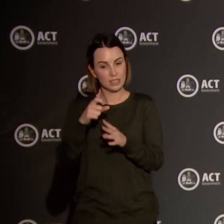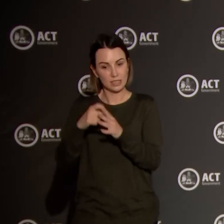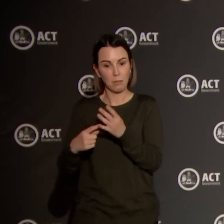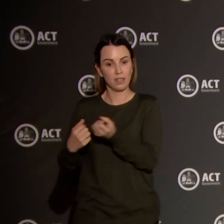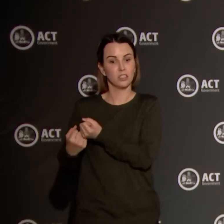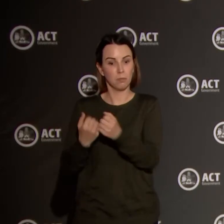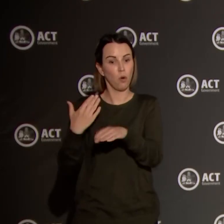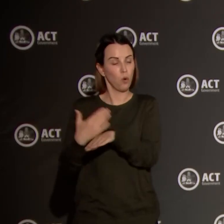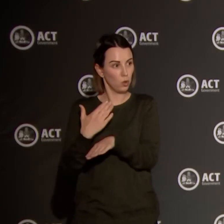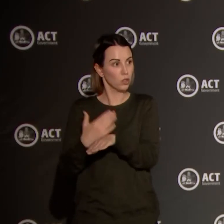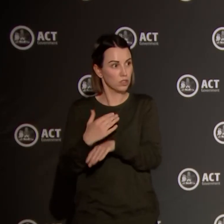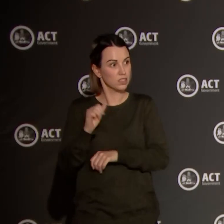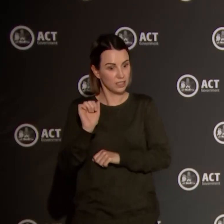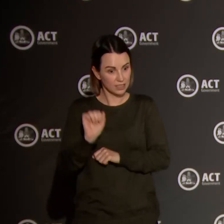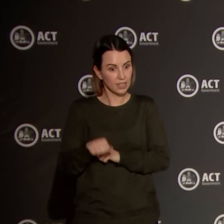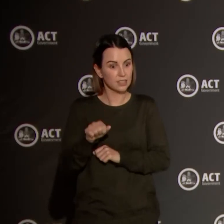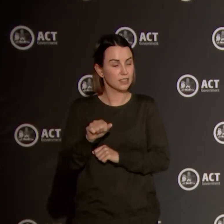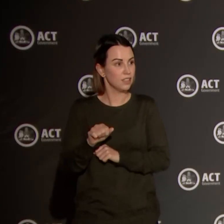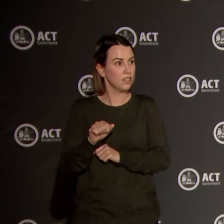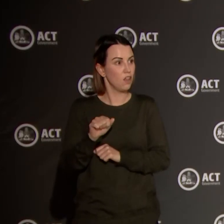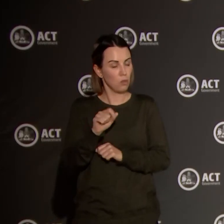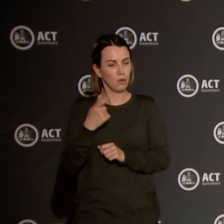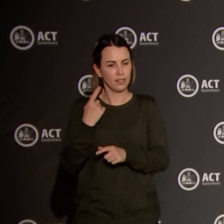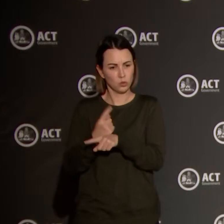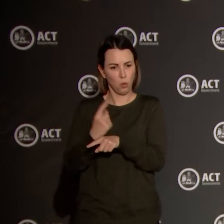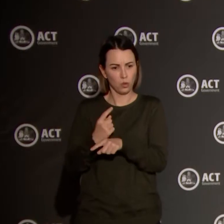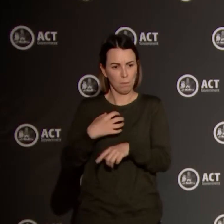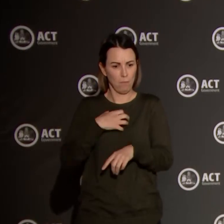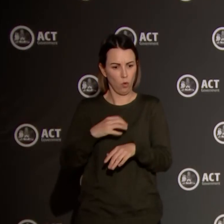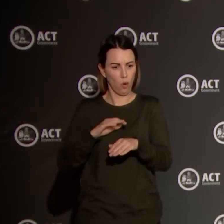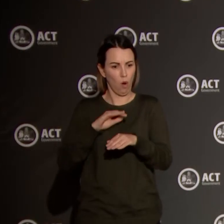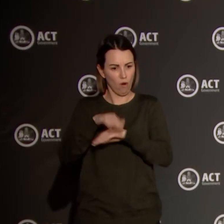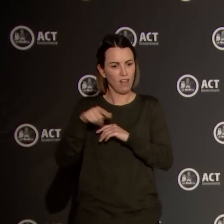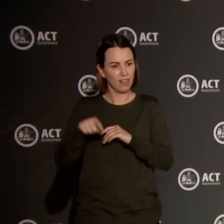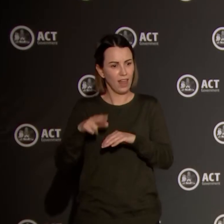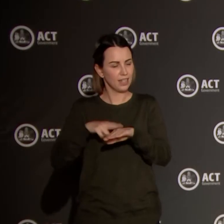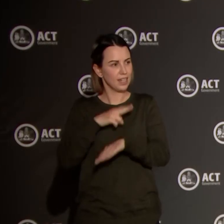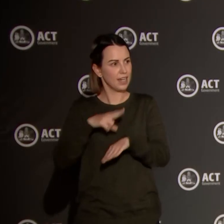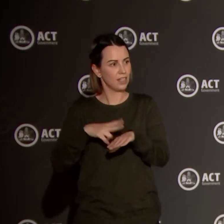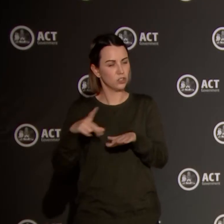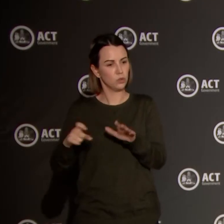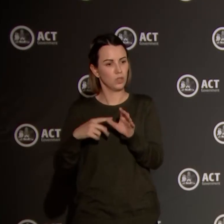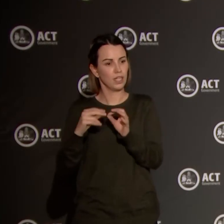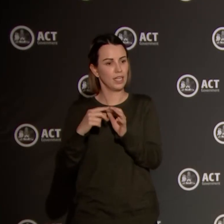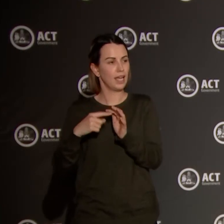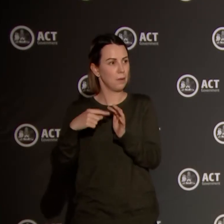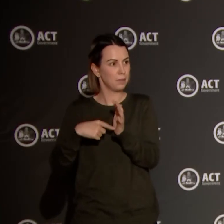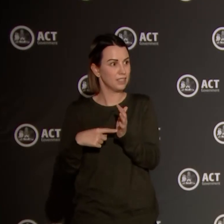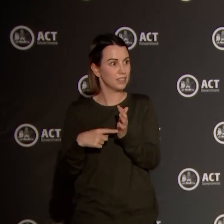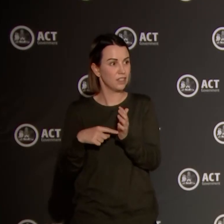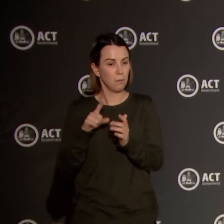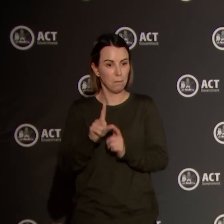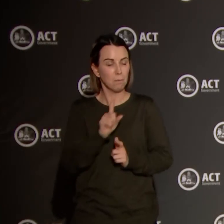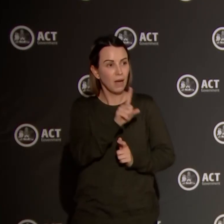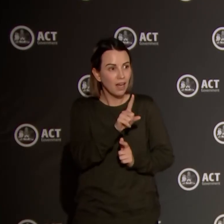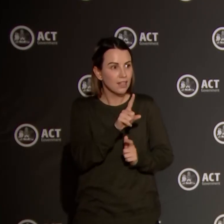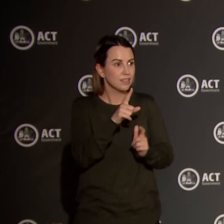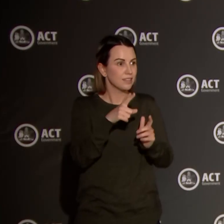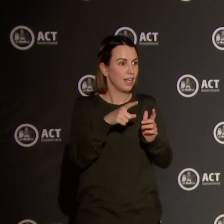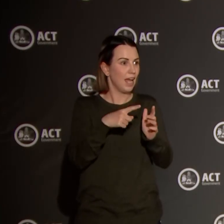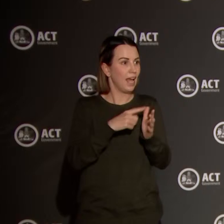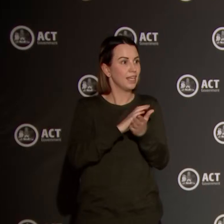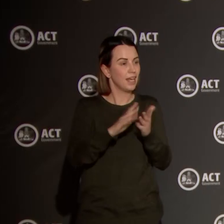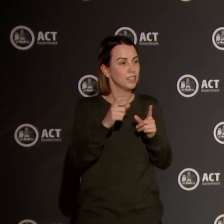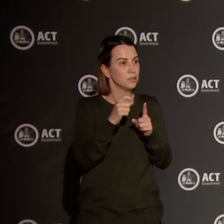well, and this was expected to return to National Cabinet in late September, but AHPPC is still doing some more